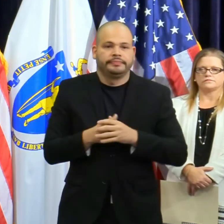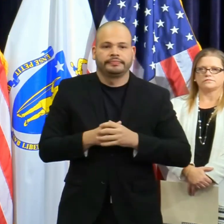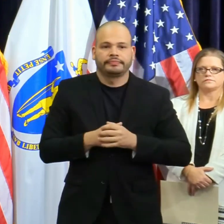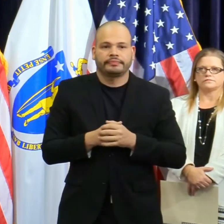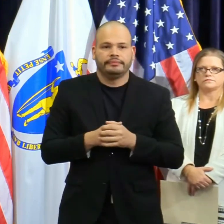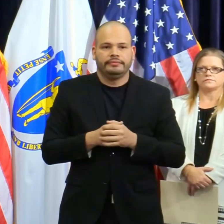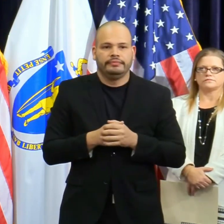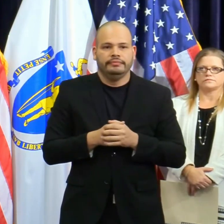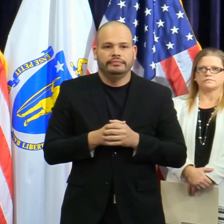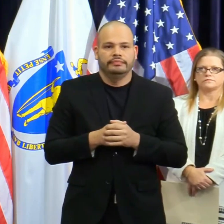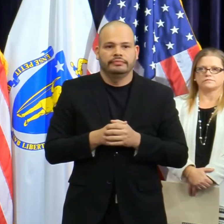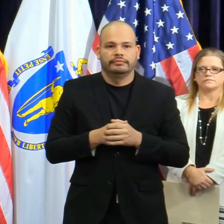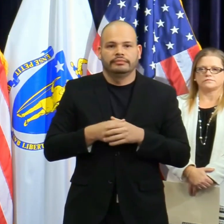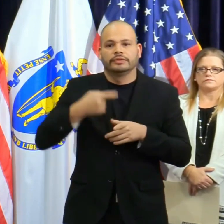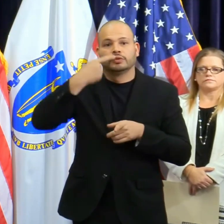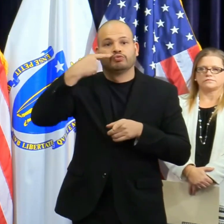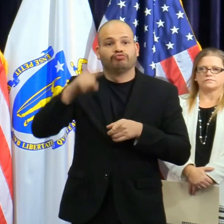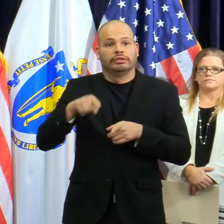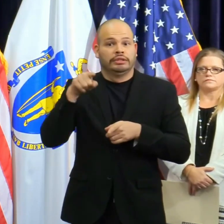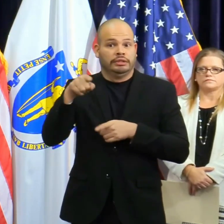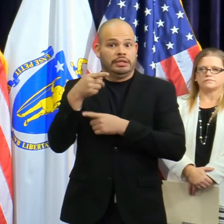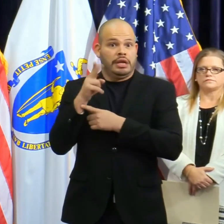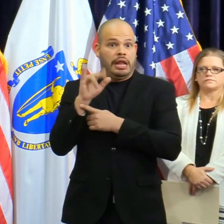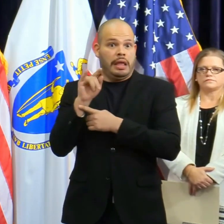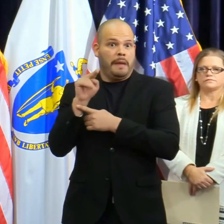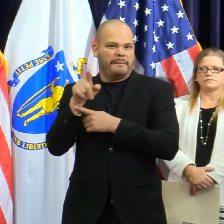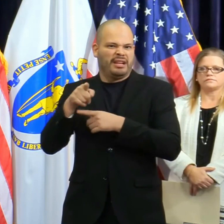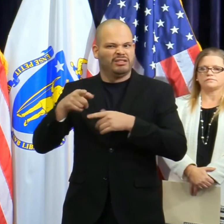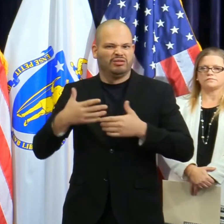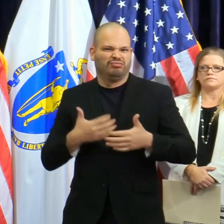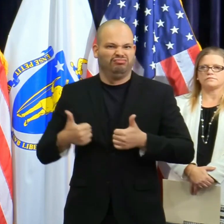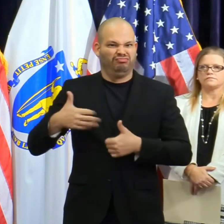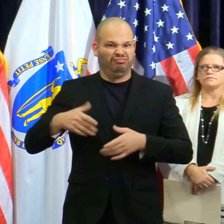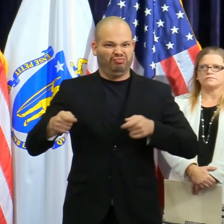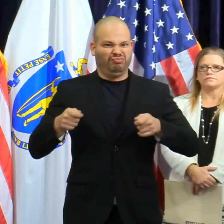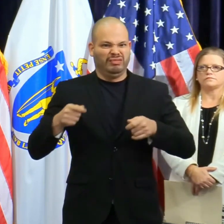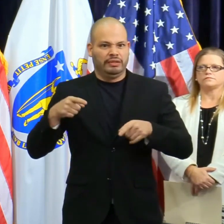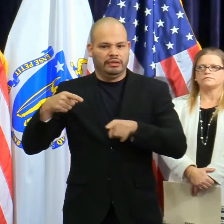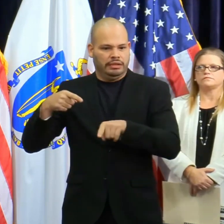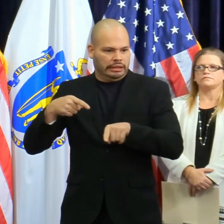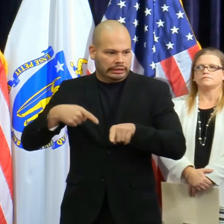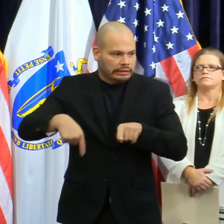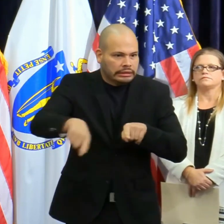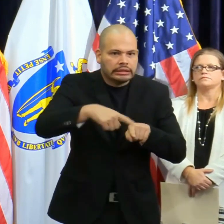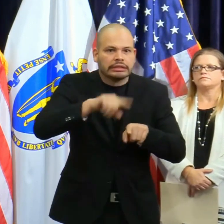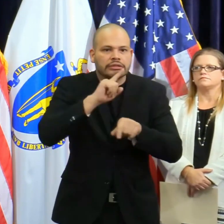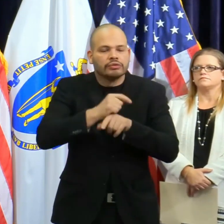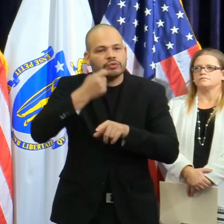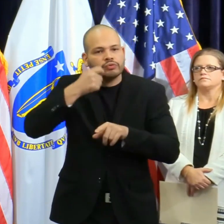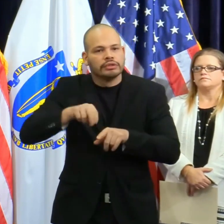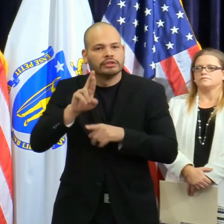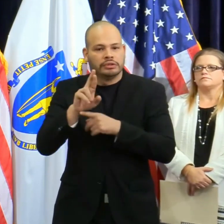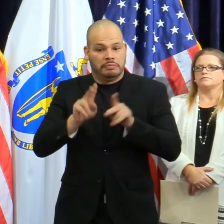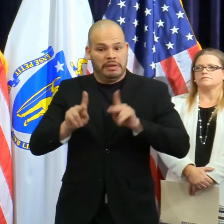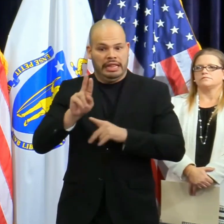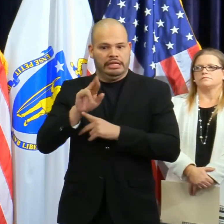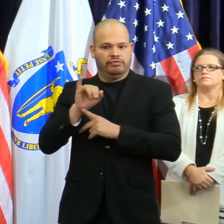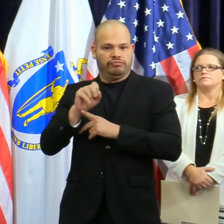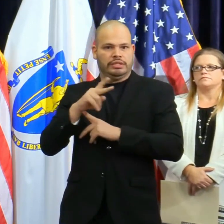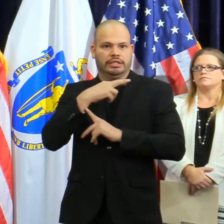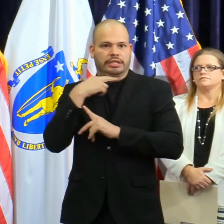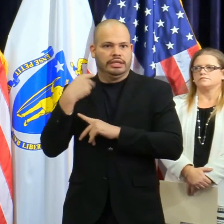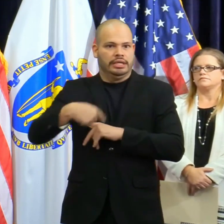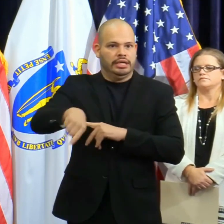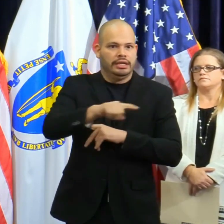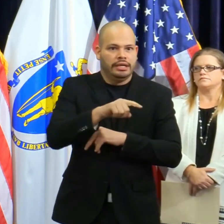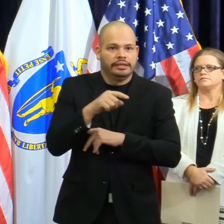risk and millions of innocent lives in jeopardy at the same time. The images of this tyrant's war